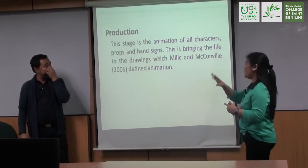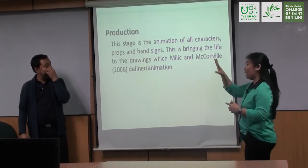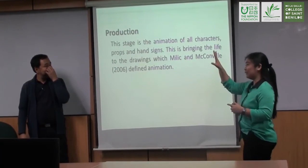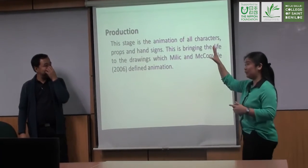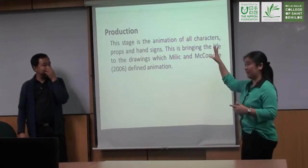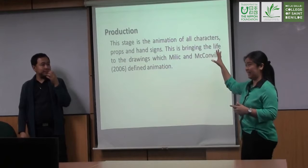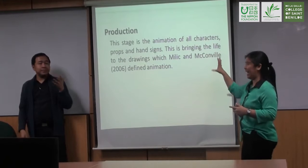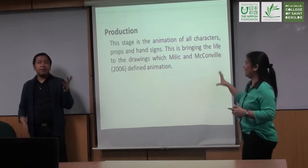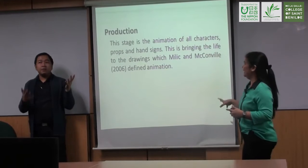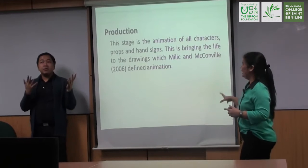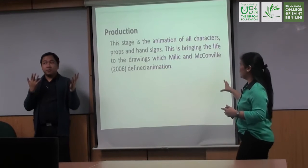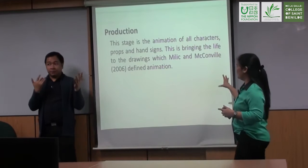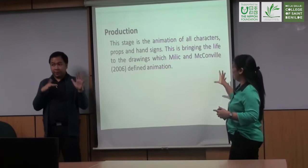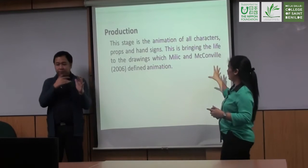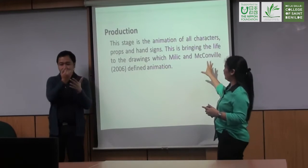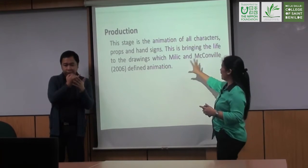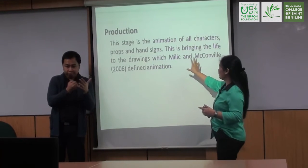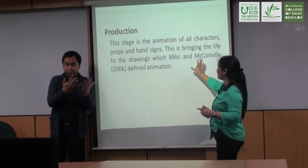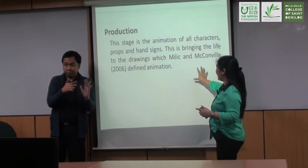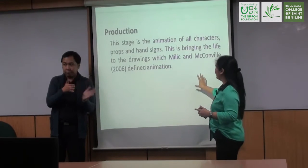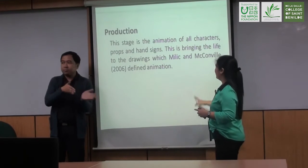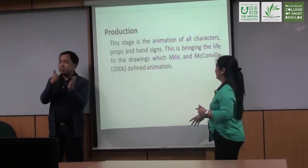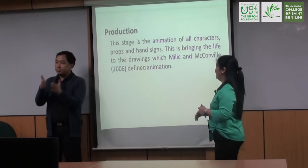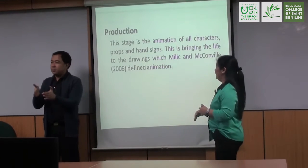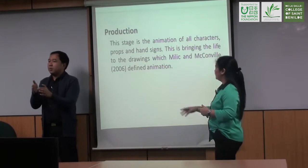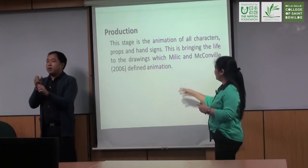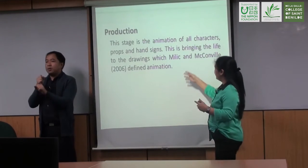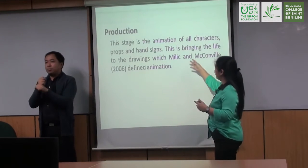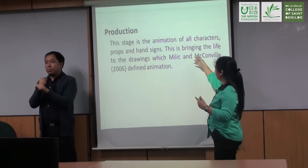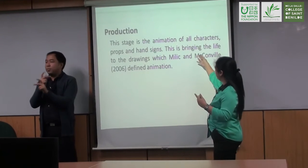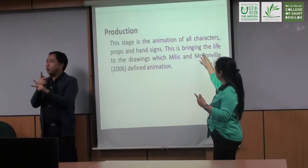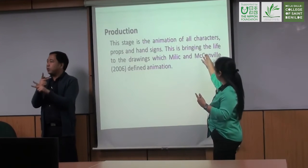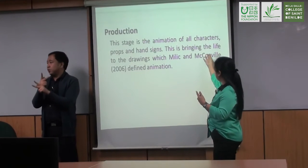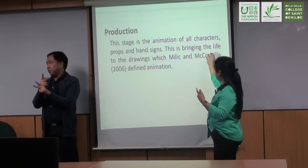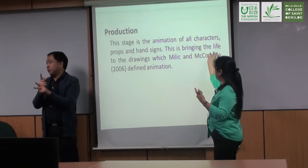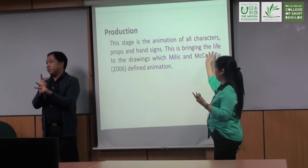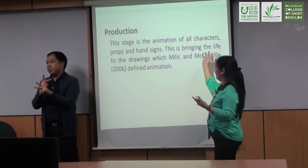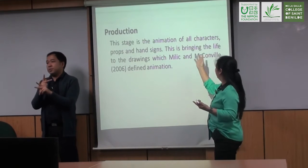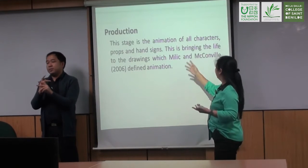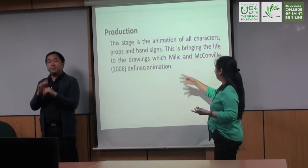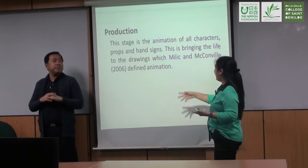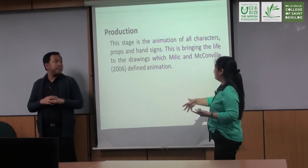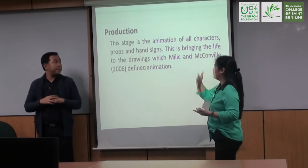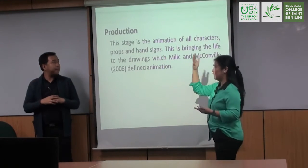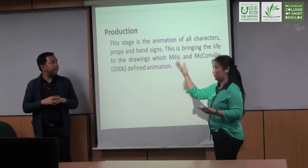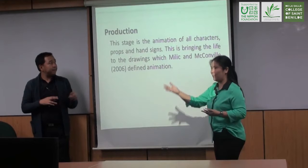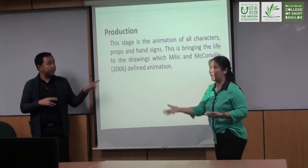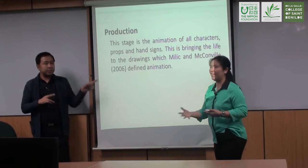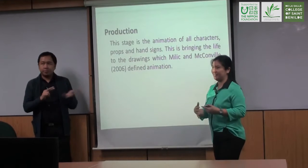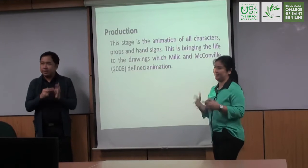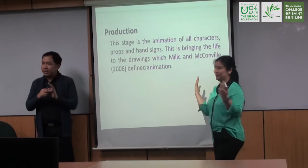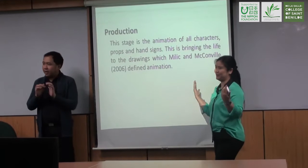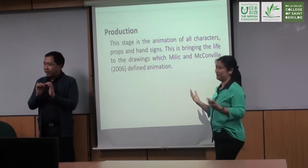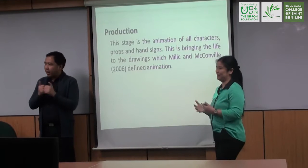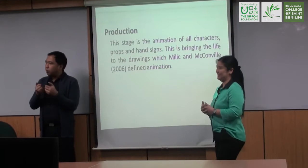And then, so after doing that, so the production stage. So it is bringing the life to the